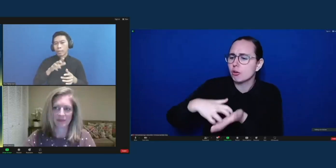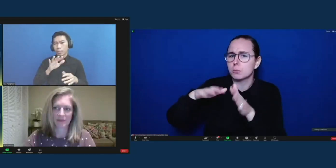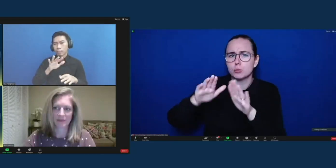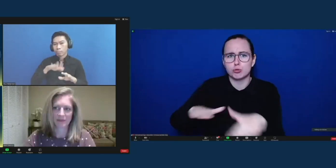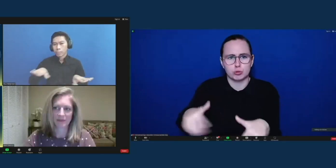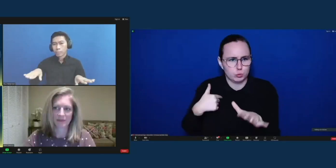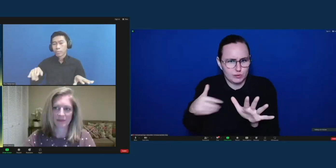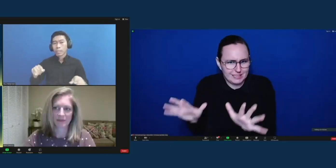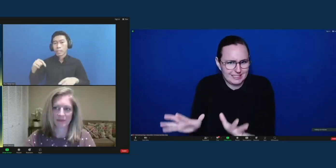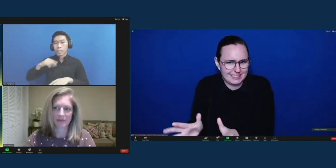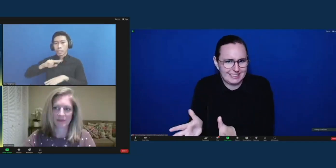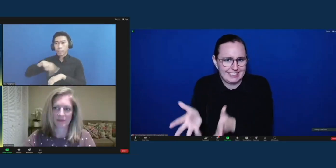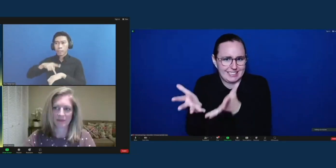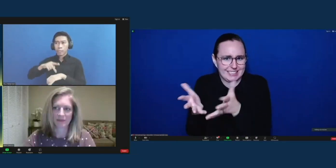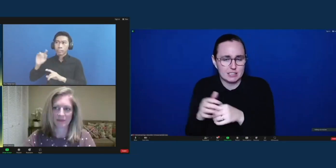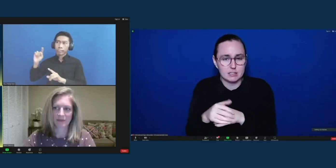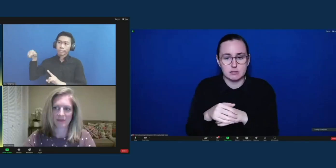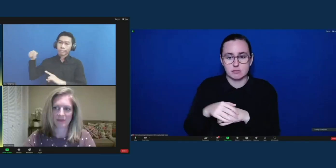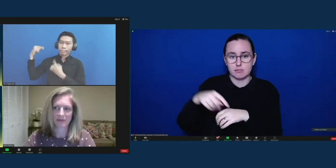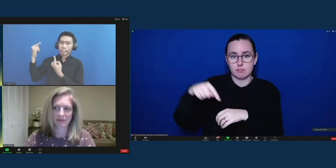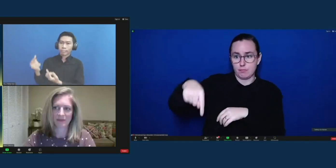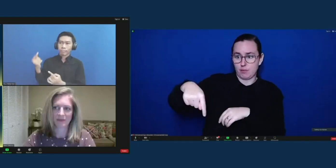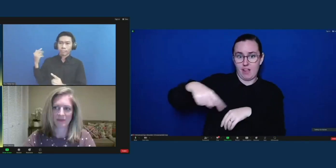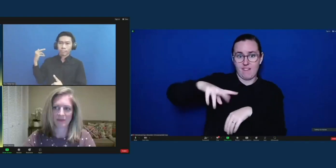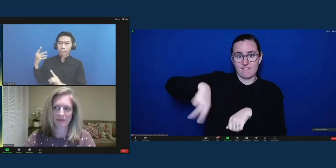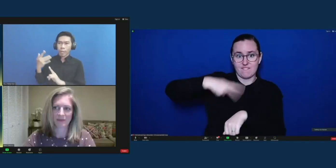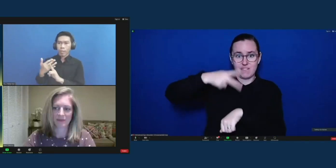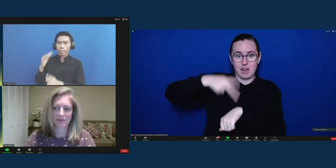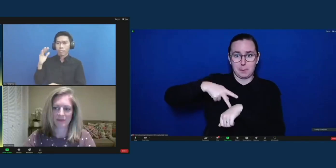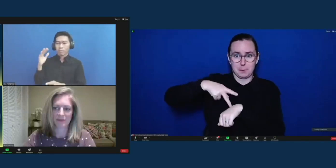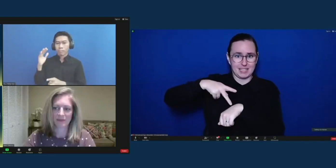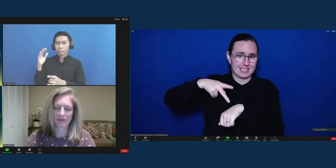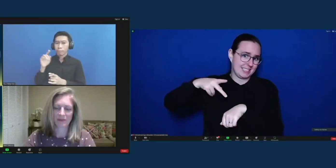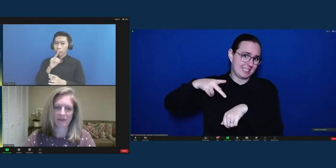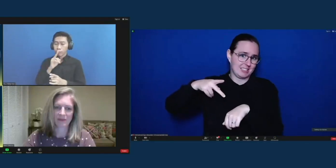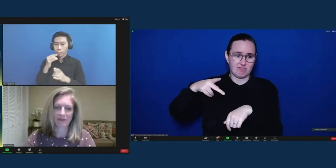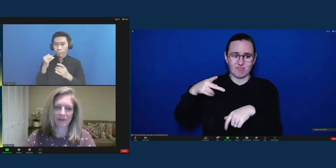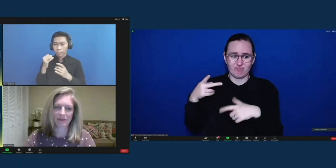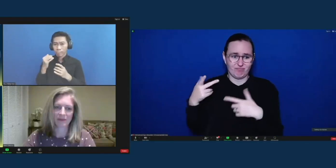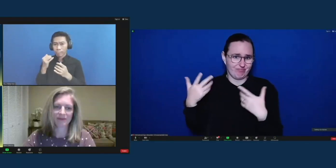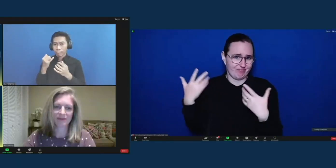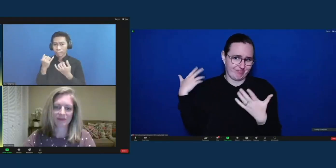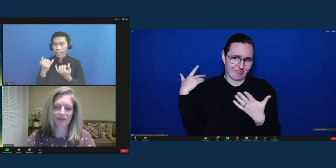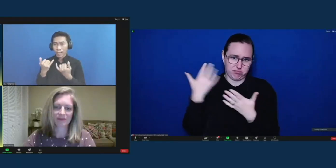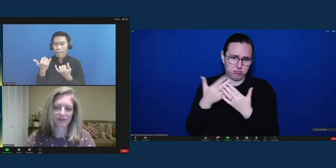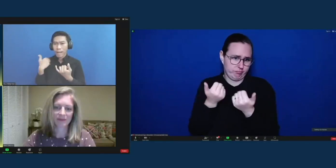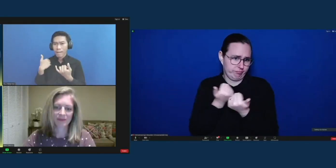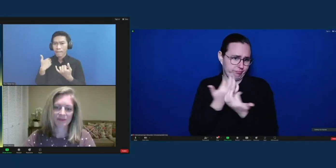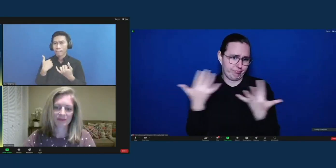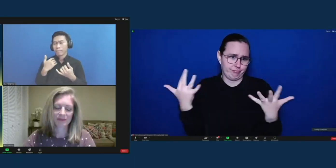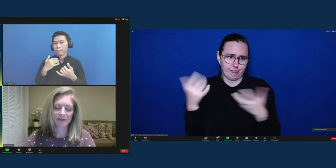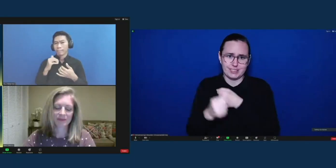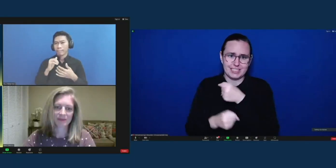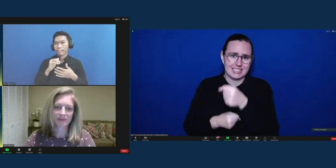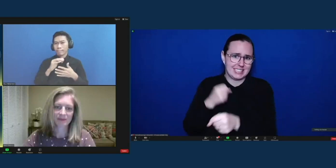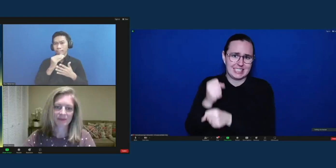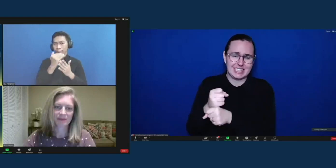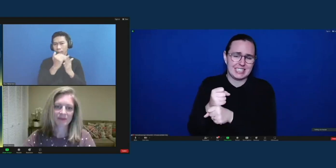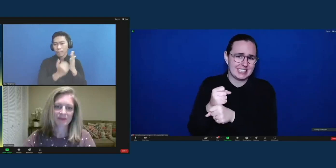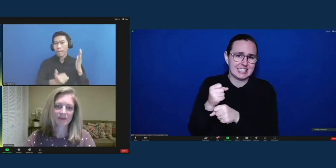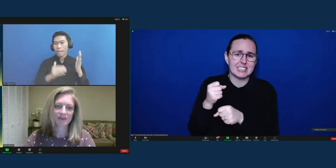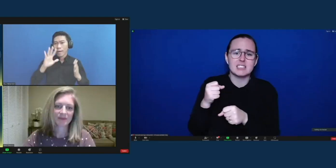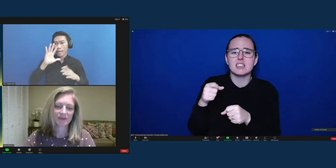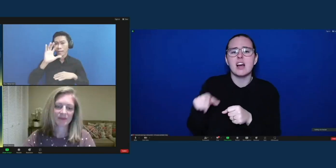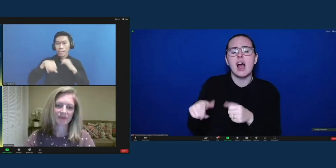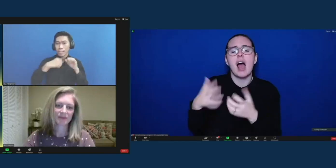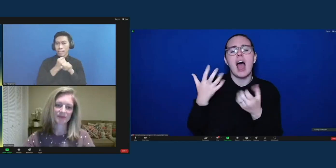for how many years now? And currently we have our 5-year strategy, which is until 2025, that